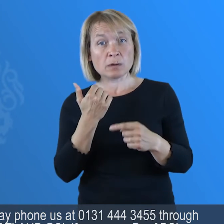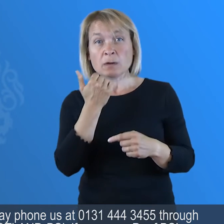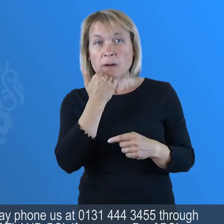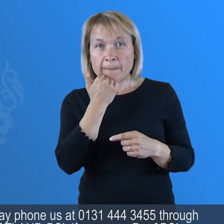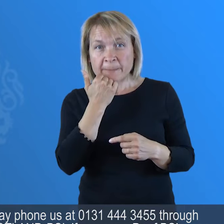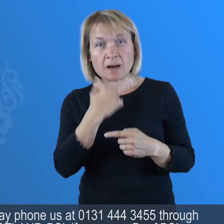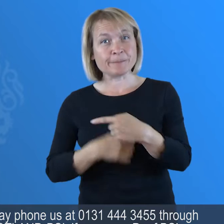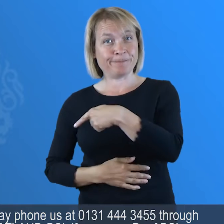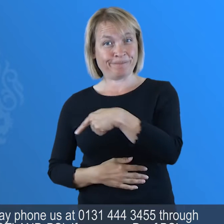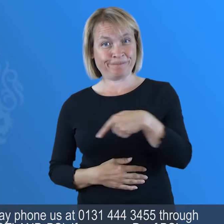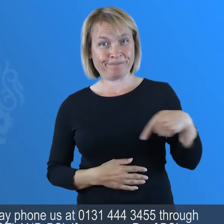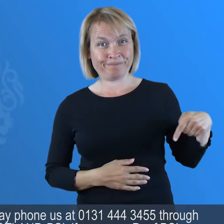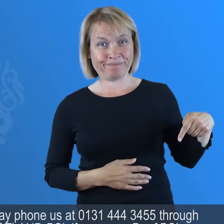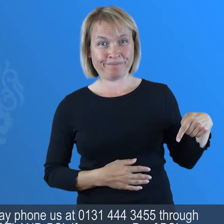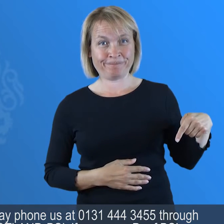equality@scottcourts.gov.uk, or you may phone us at